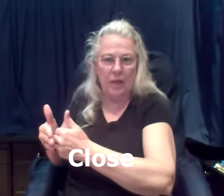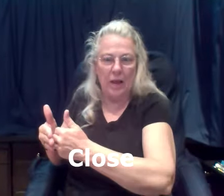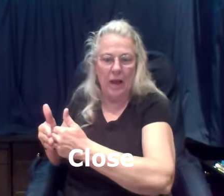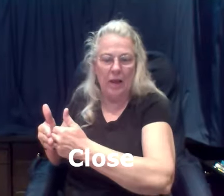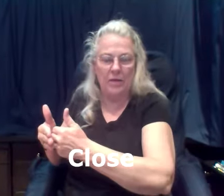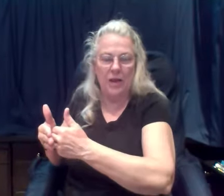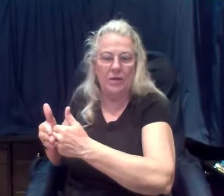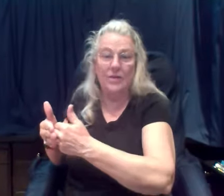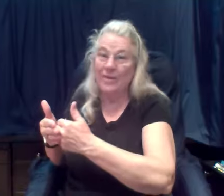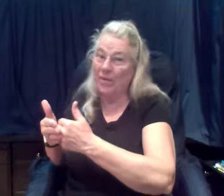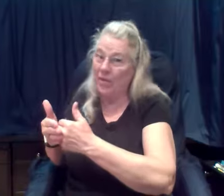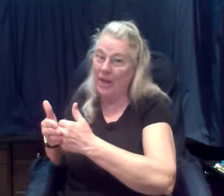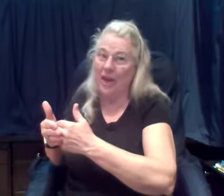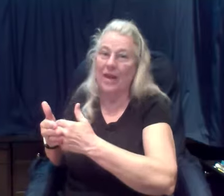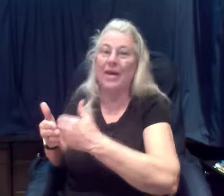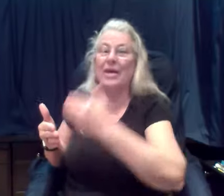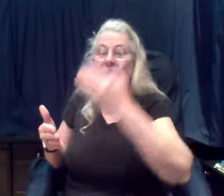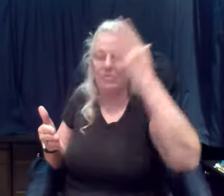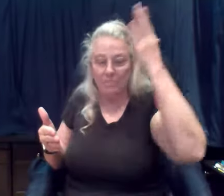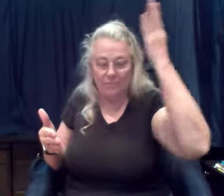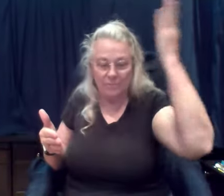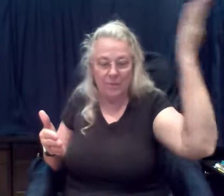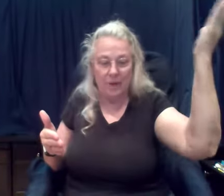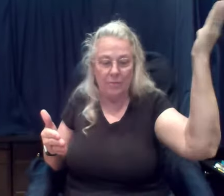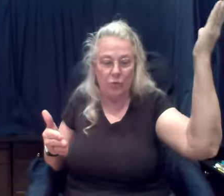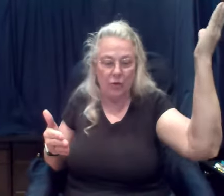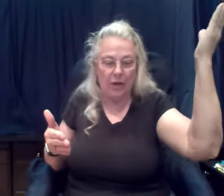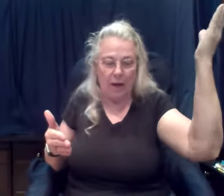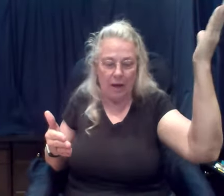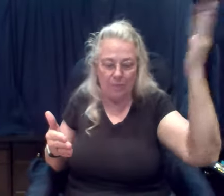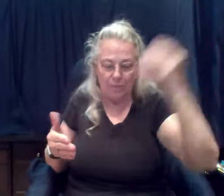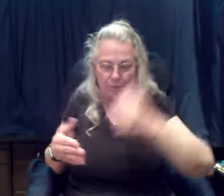And then thee again up toward God.